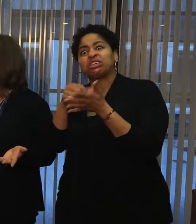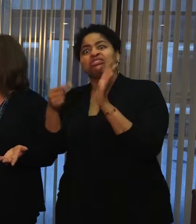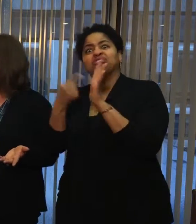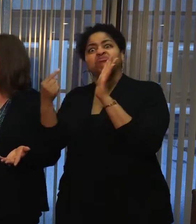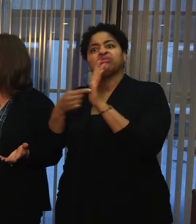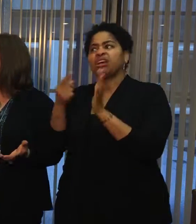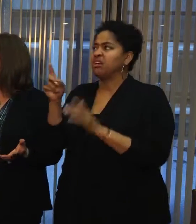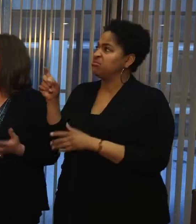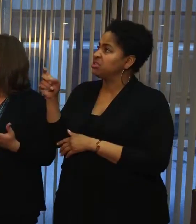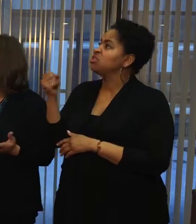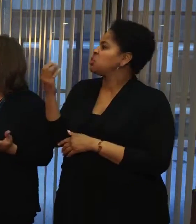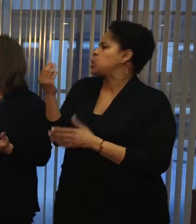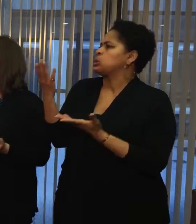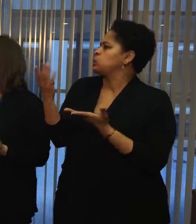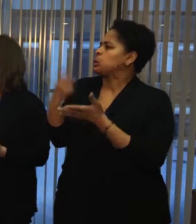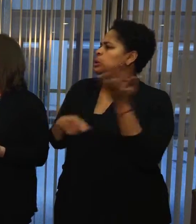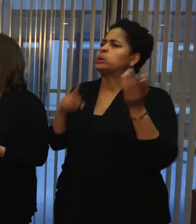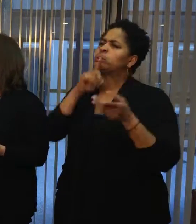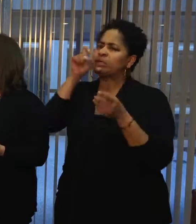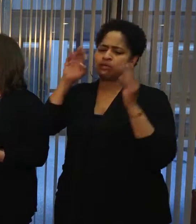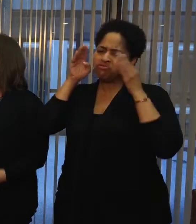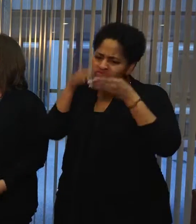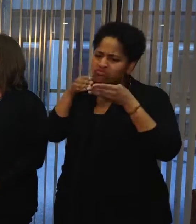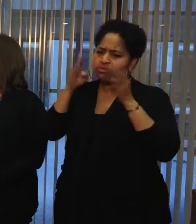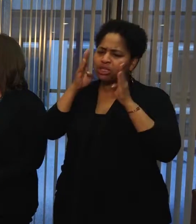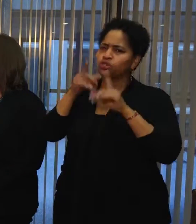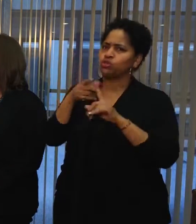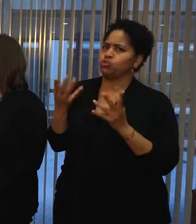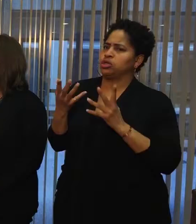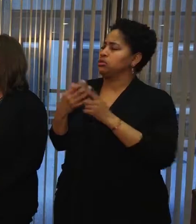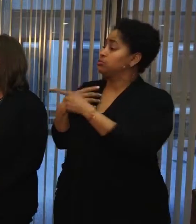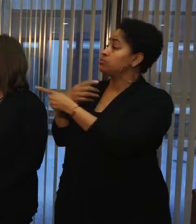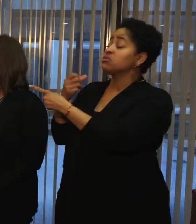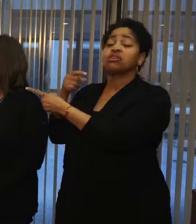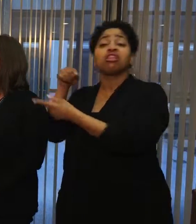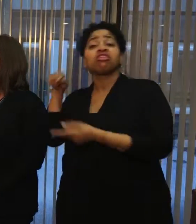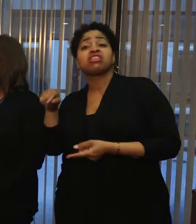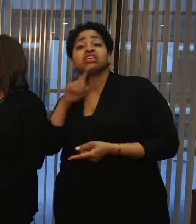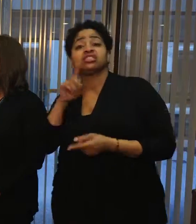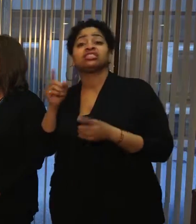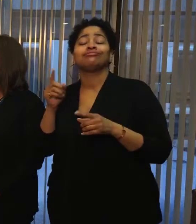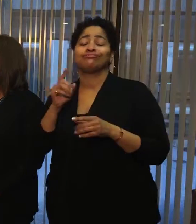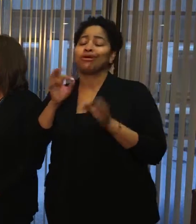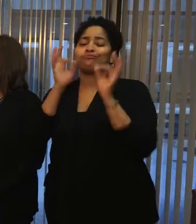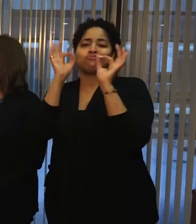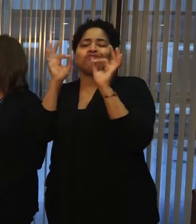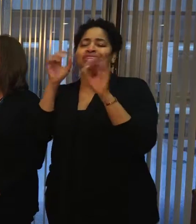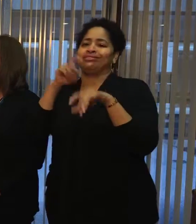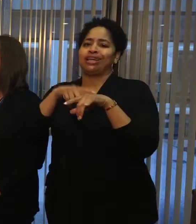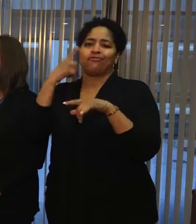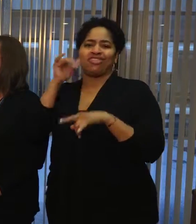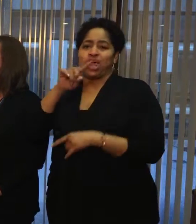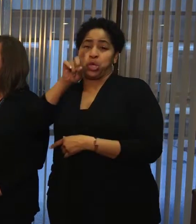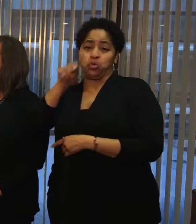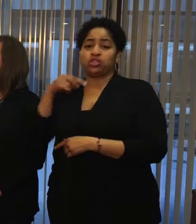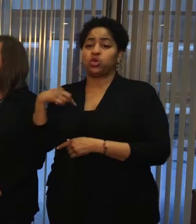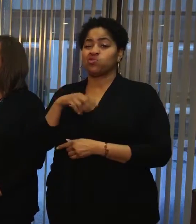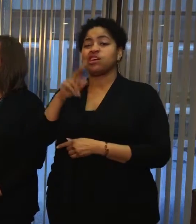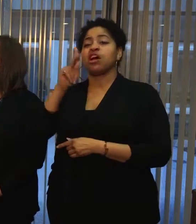pages long sometimes. So what really do they need to pay attention to? So this is actually a perfect time to be asking this question. We're